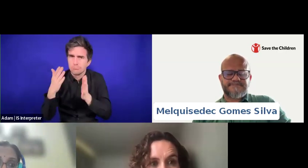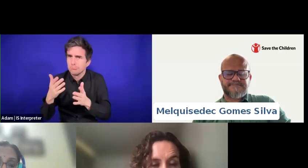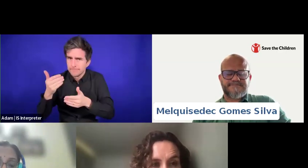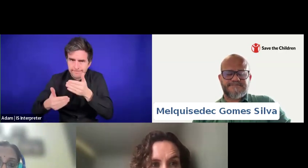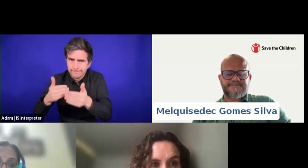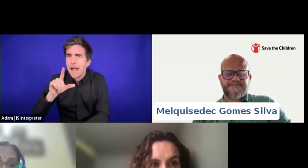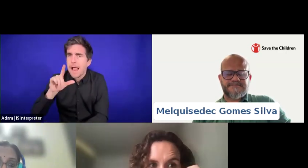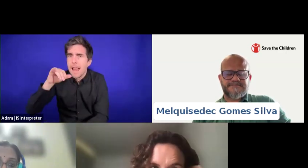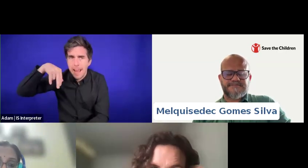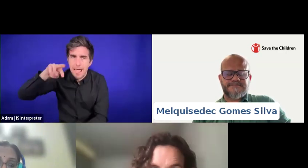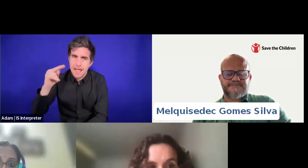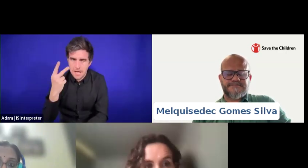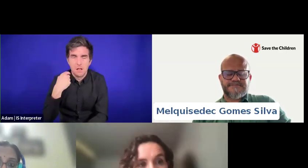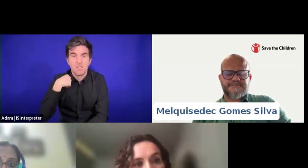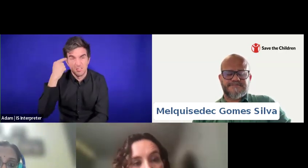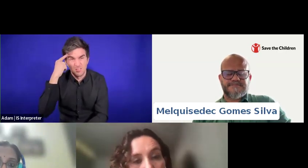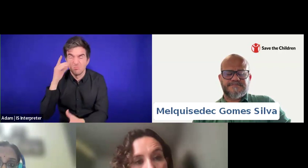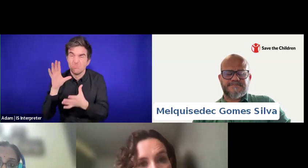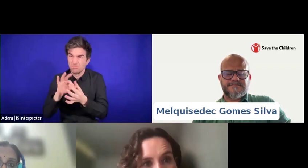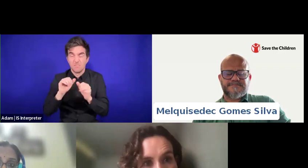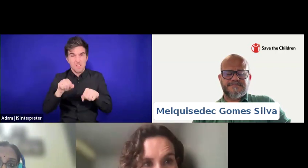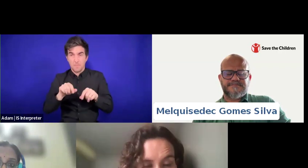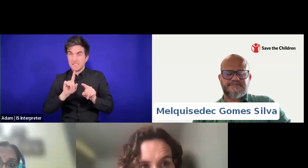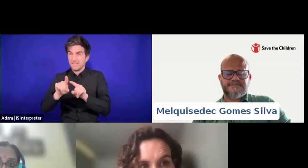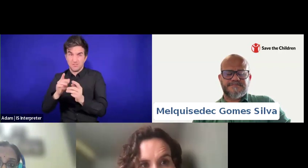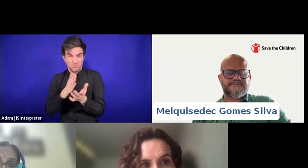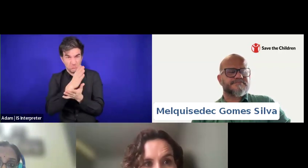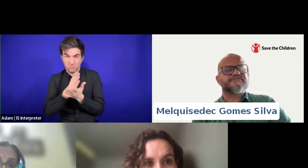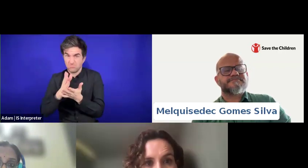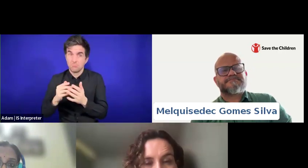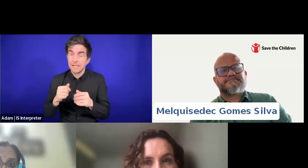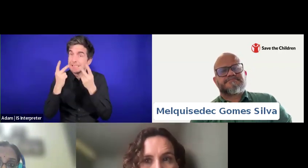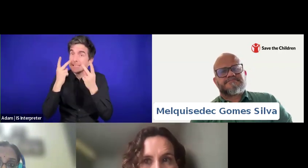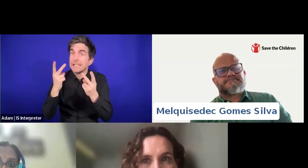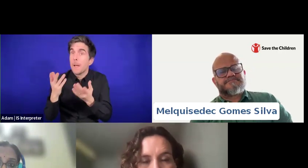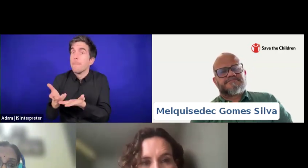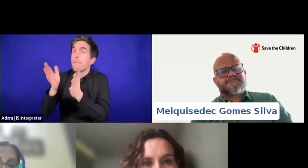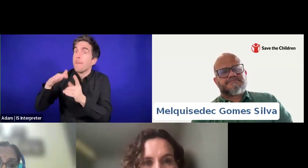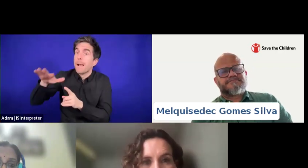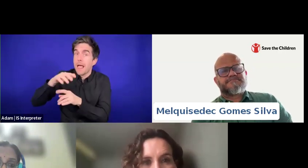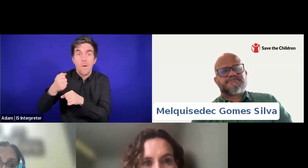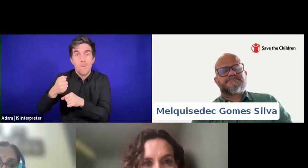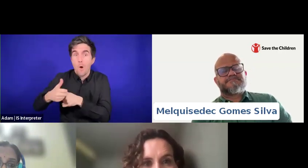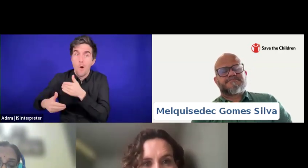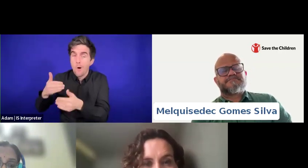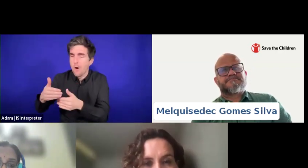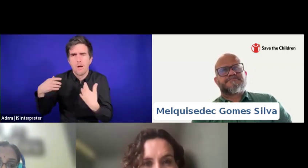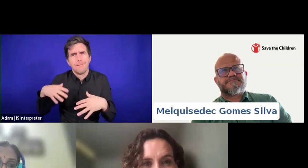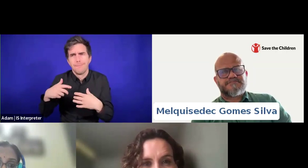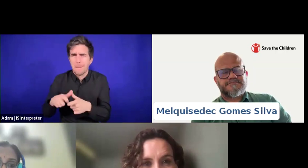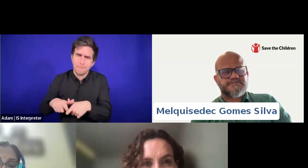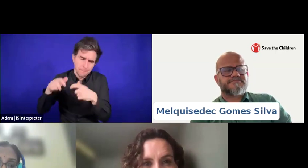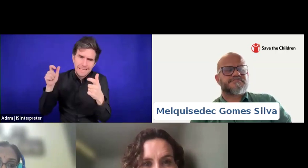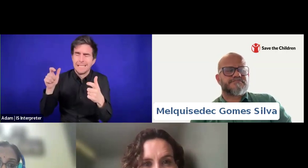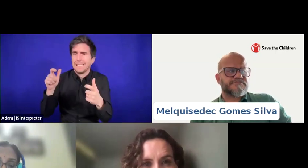is a hugely, you know, it's a growing agenda in the climate space, and then also this, you know, the issue of local